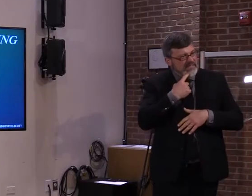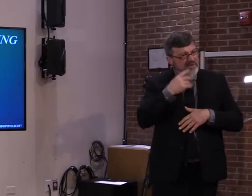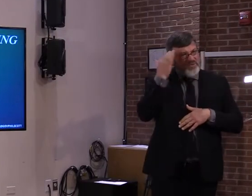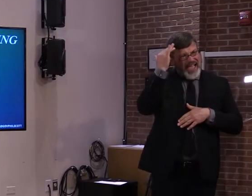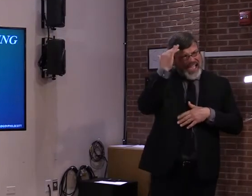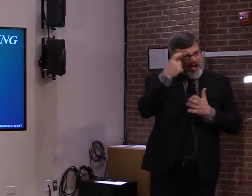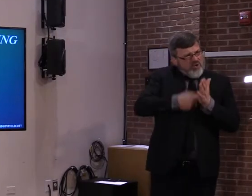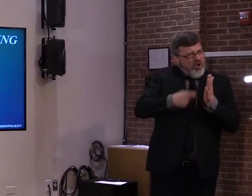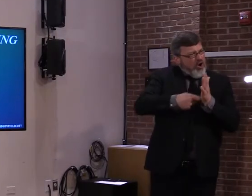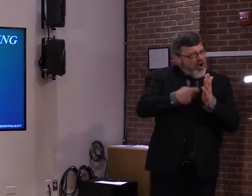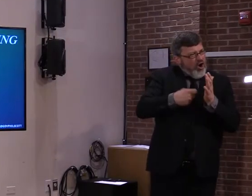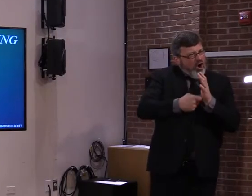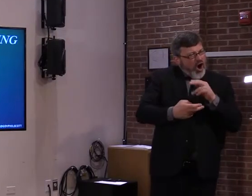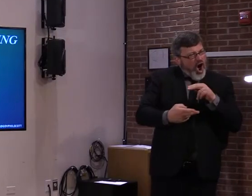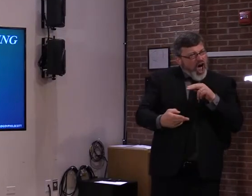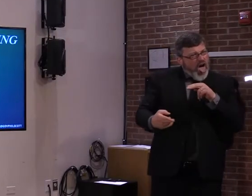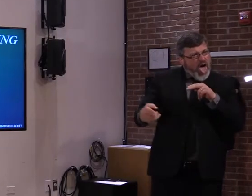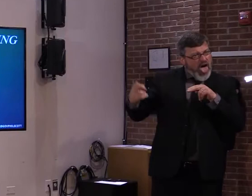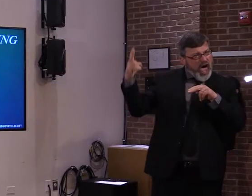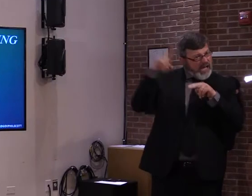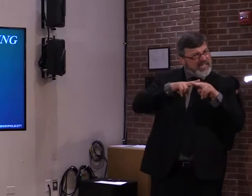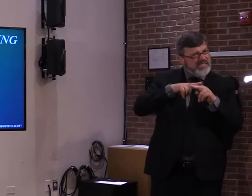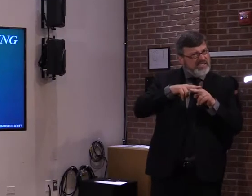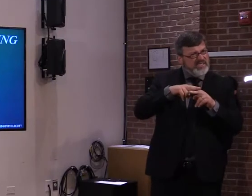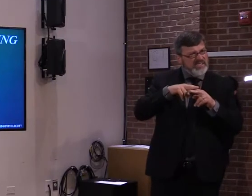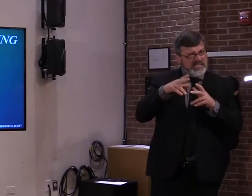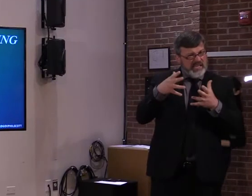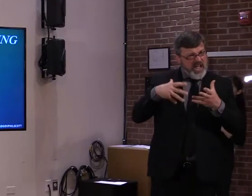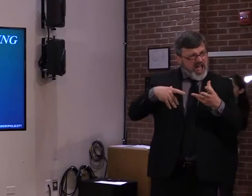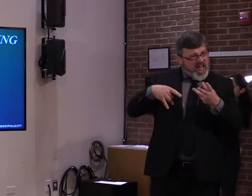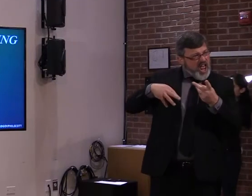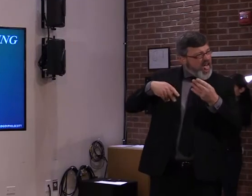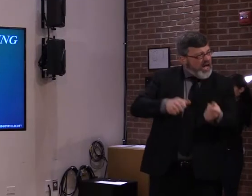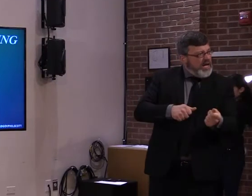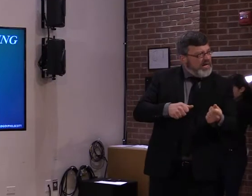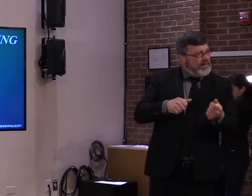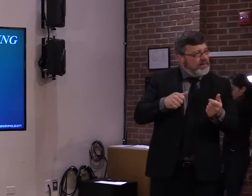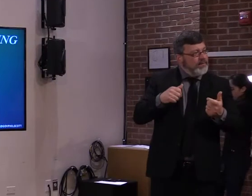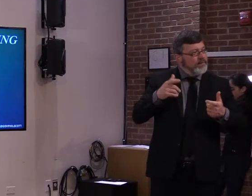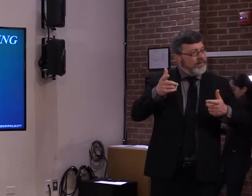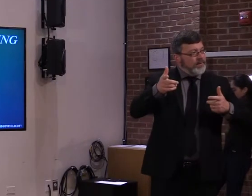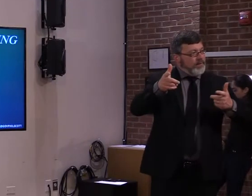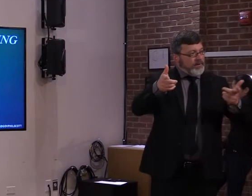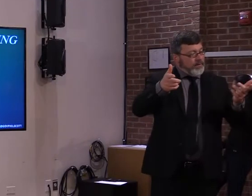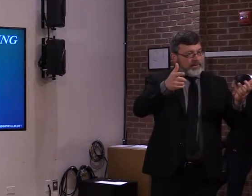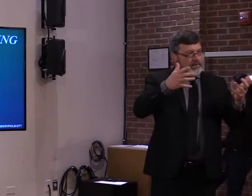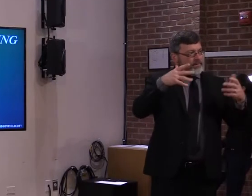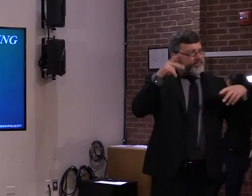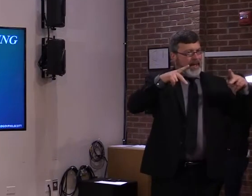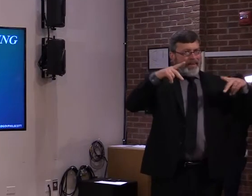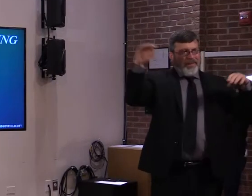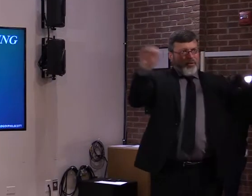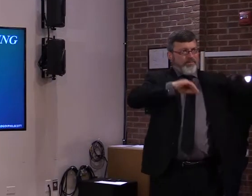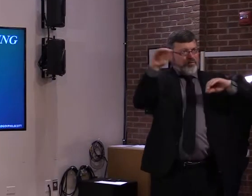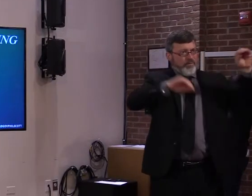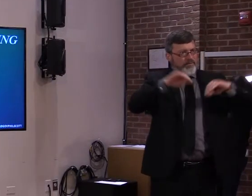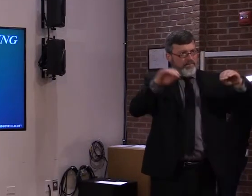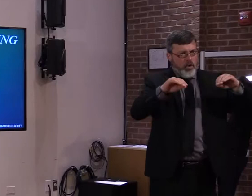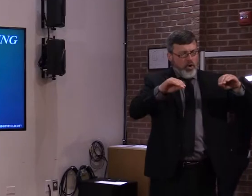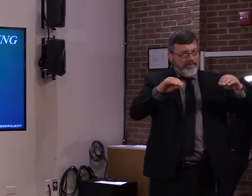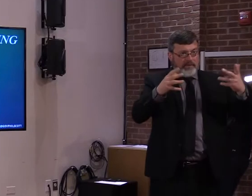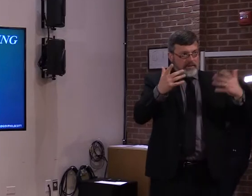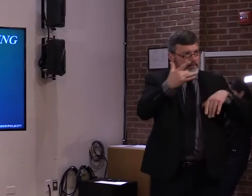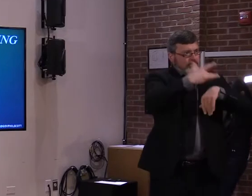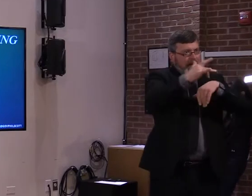and people who are moving in really kind of sucking up all of the higher priced